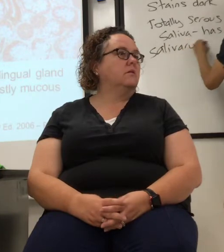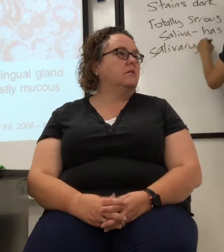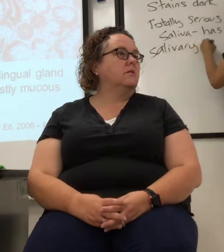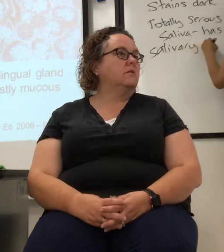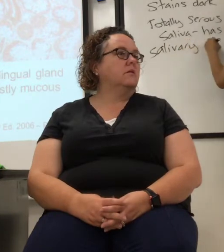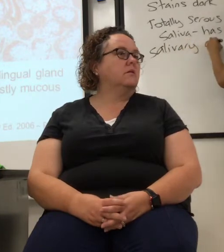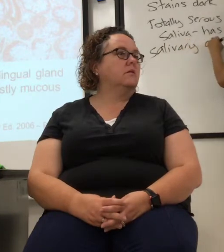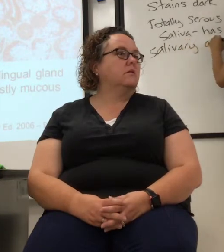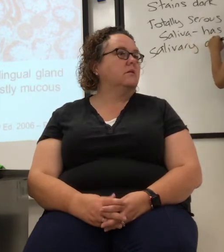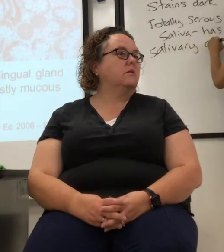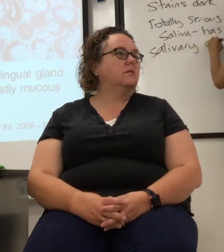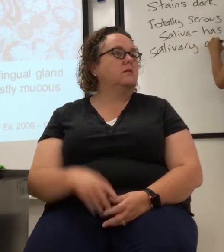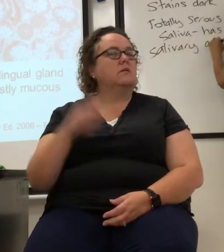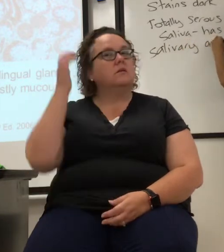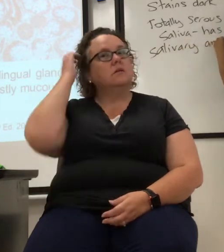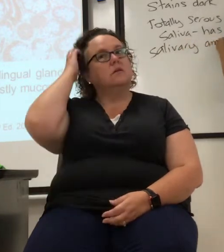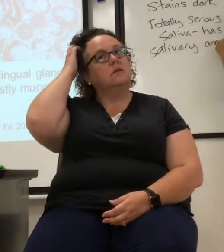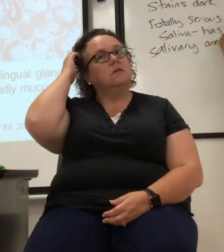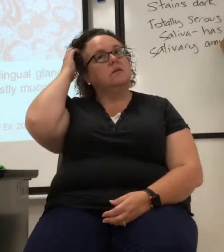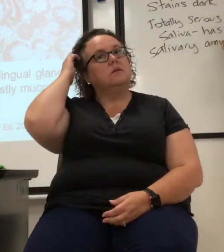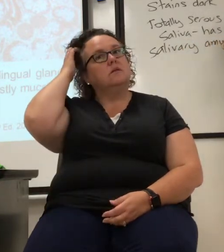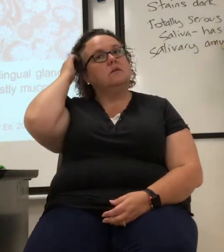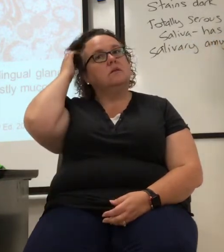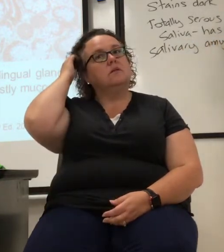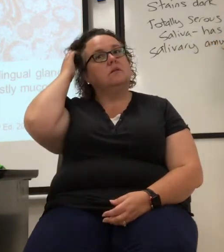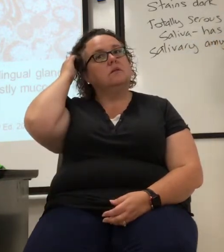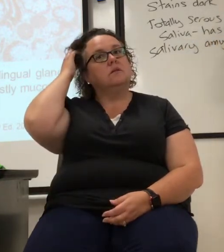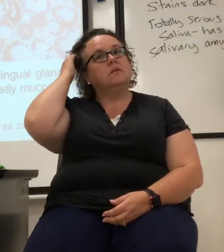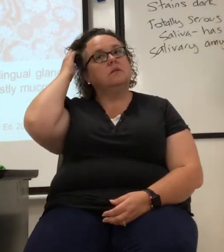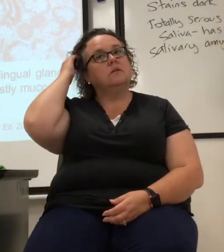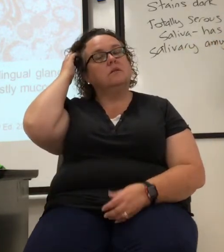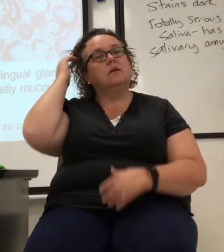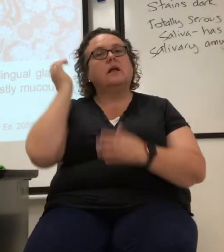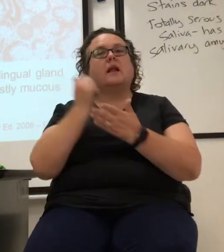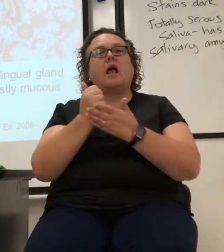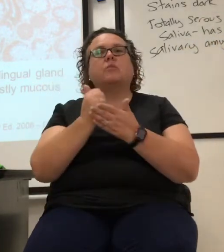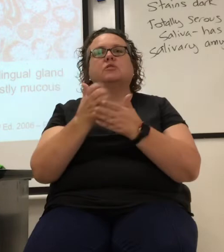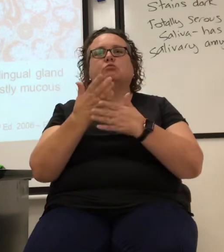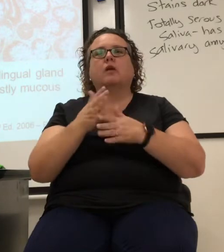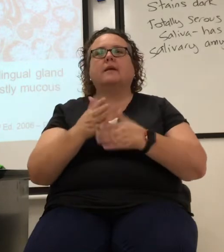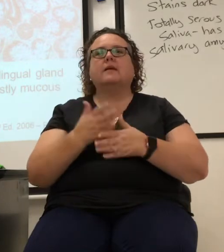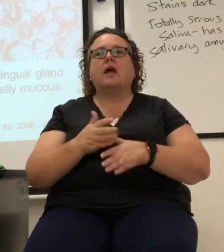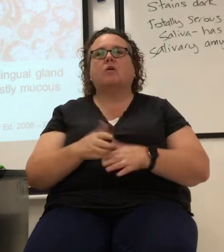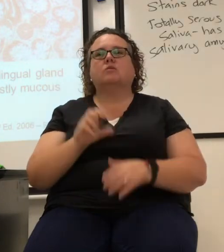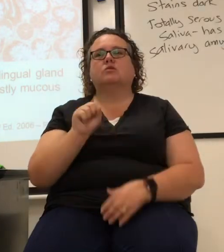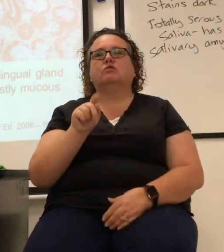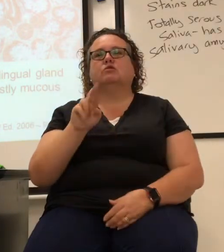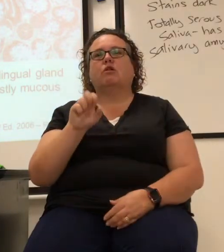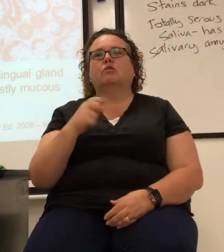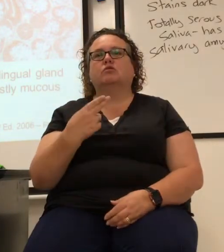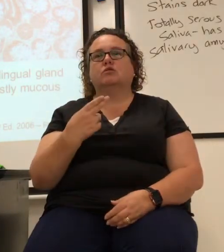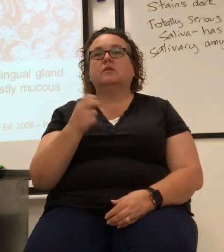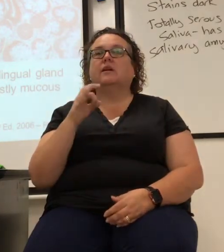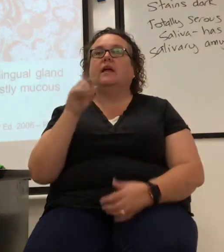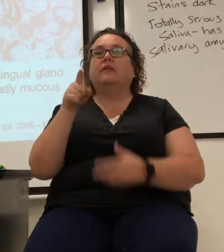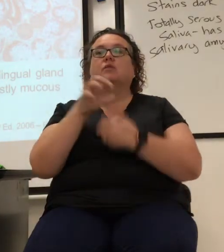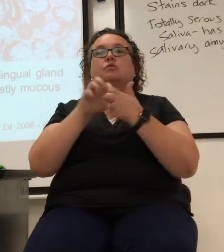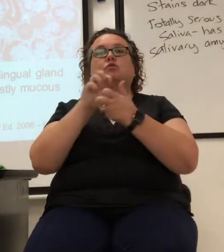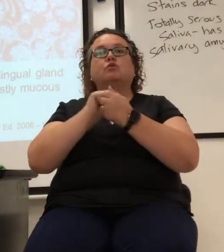salivary amylase. Helps break down starch. if you chew like